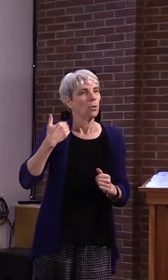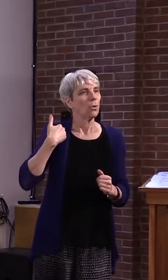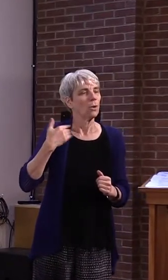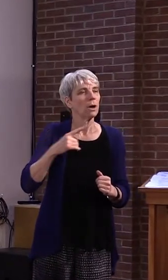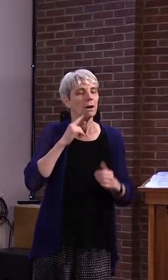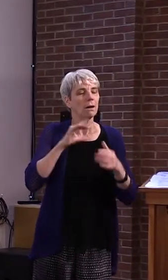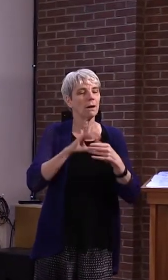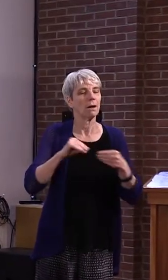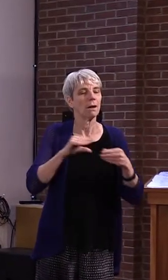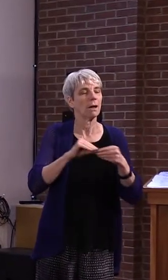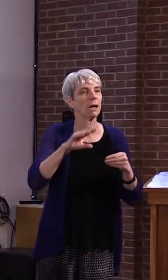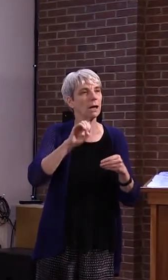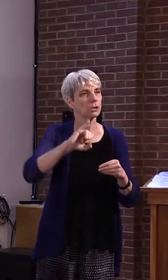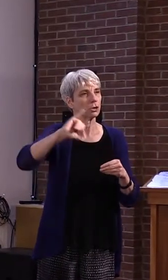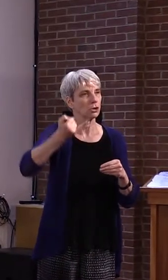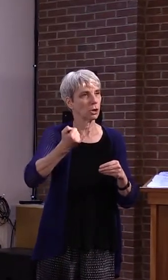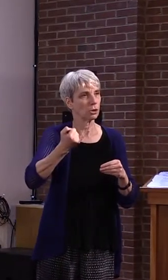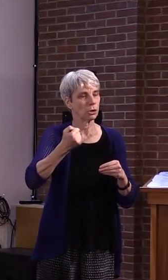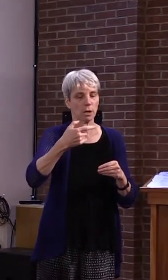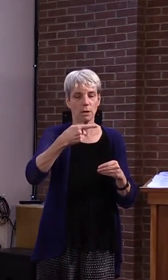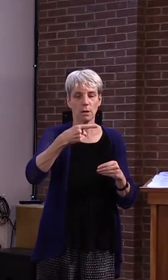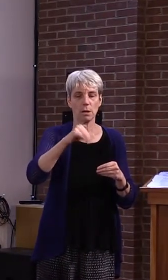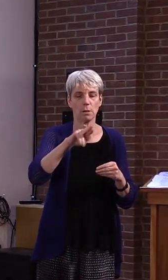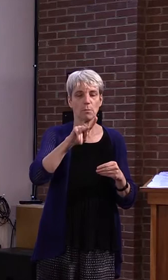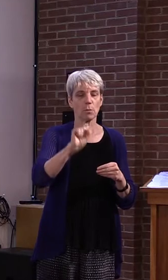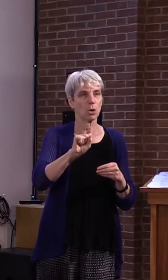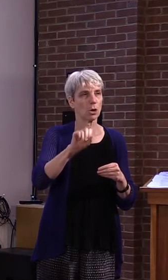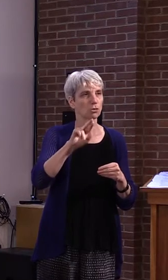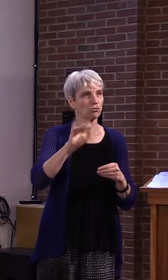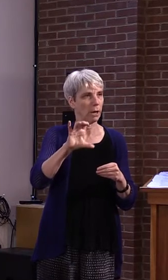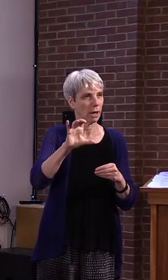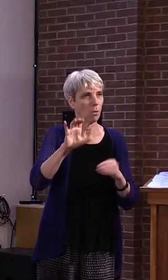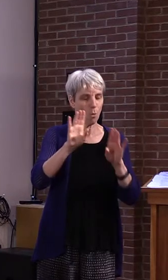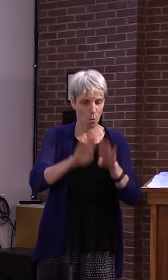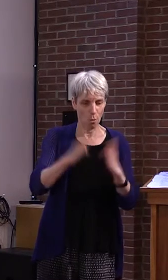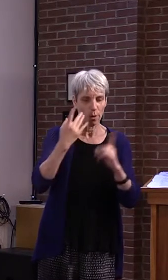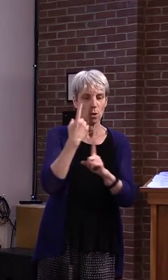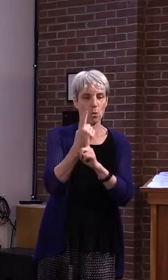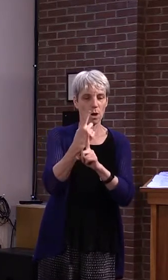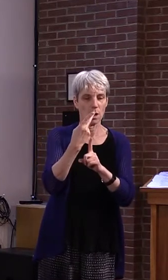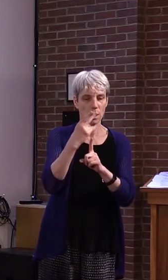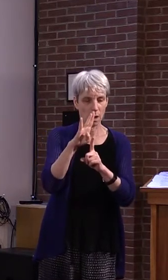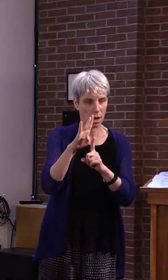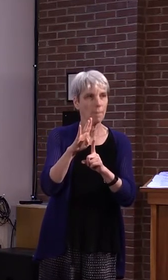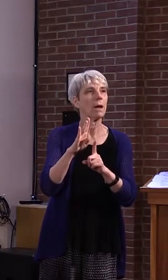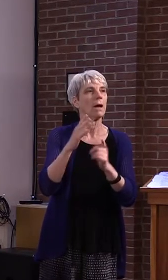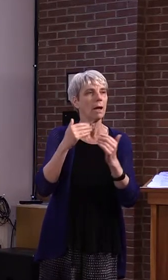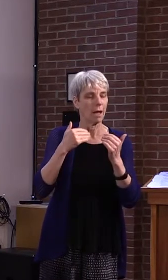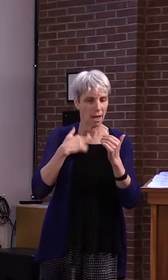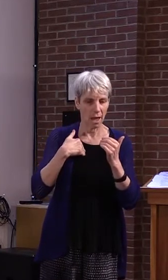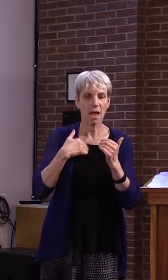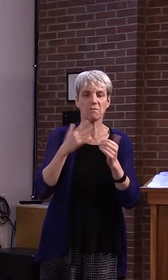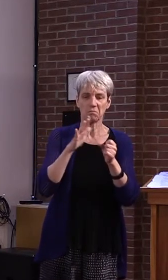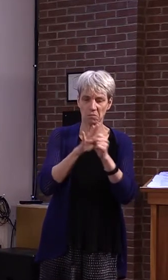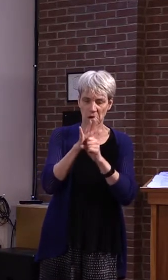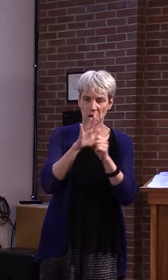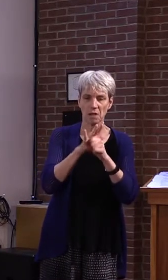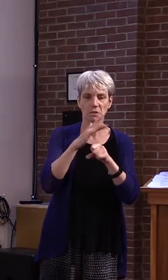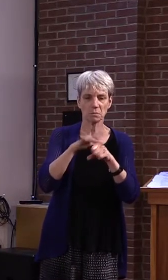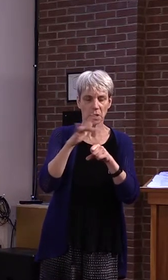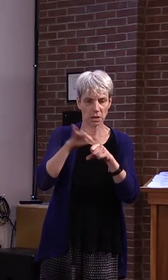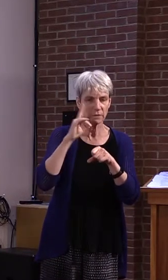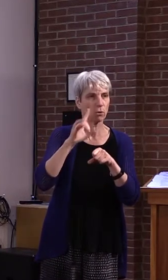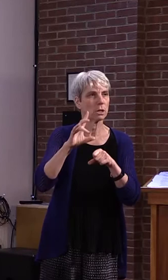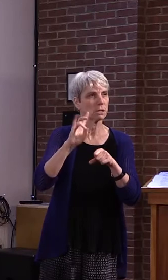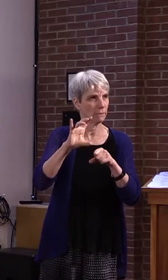the Essex Junction Recreation and Parks as a hub site and 700 child care slots. We're not going to have